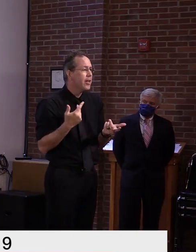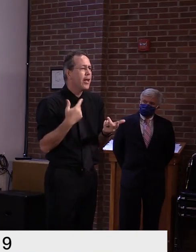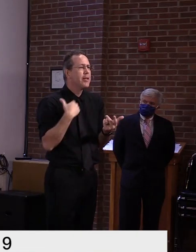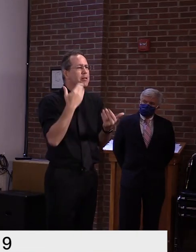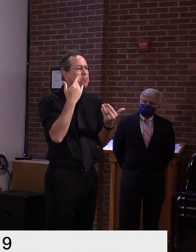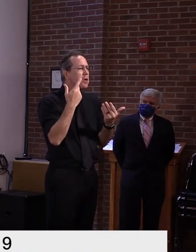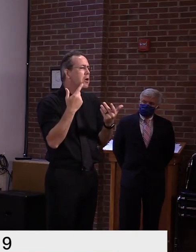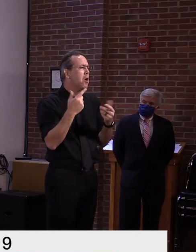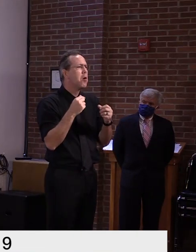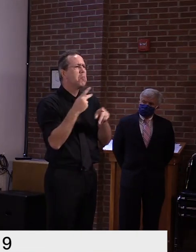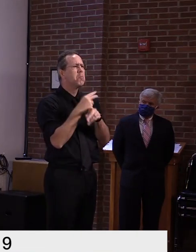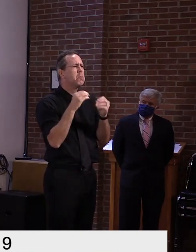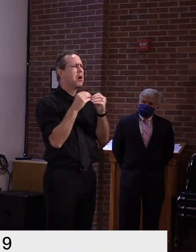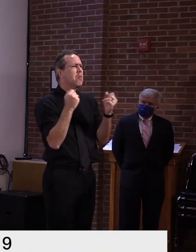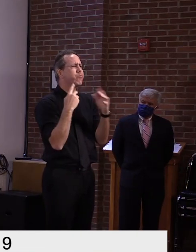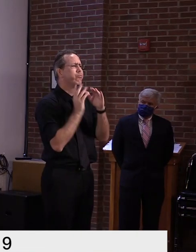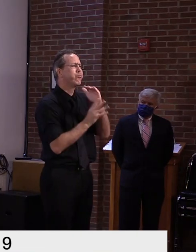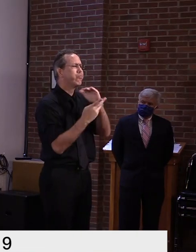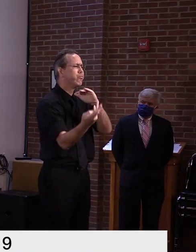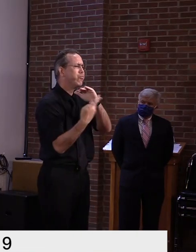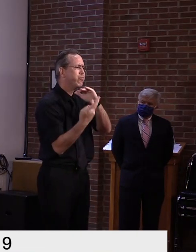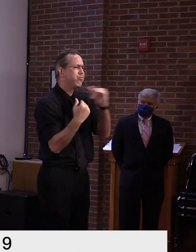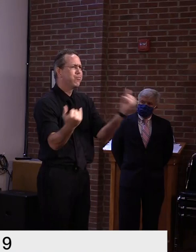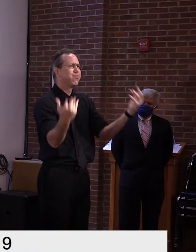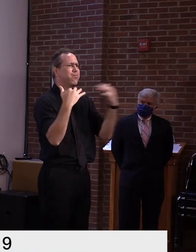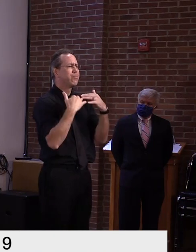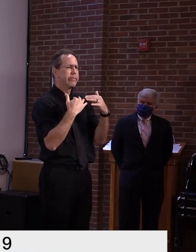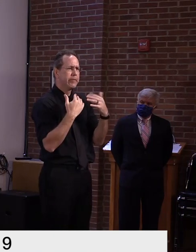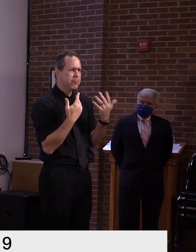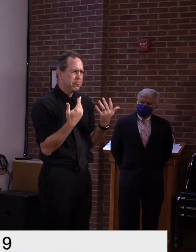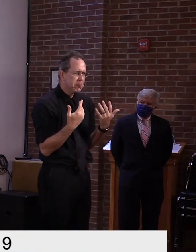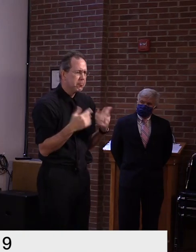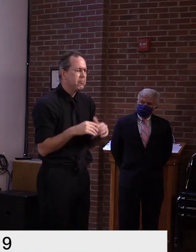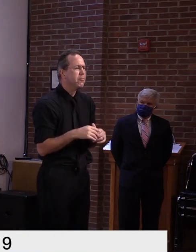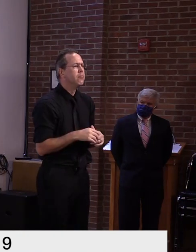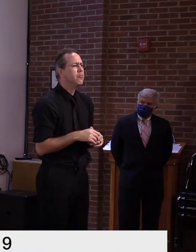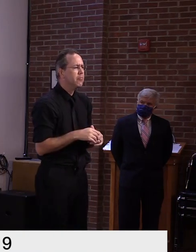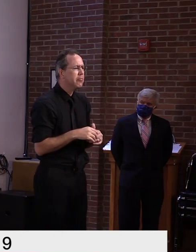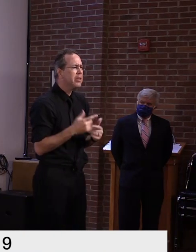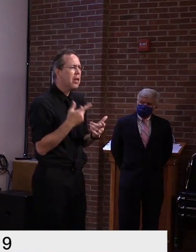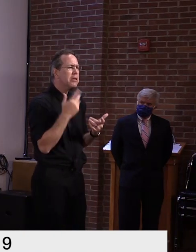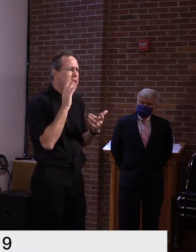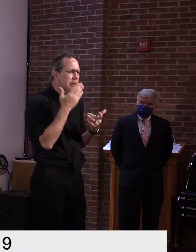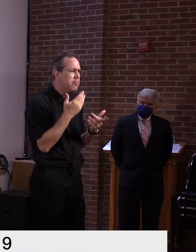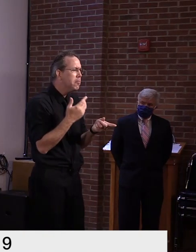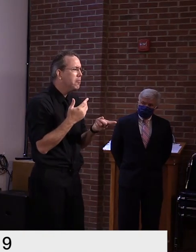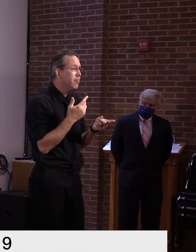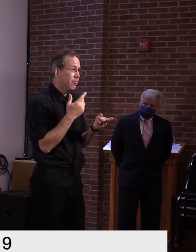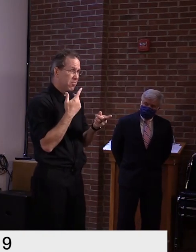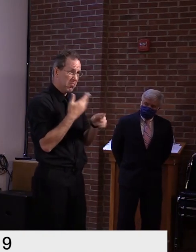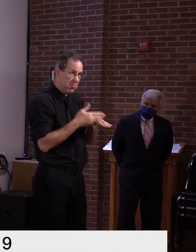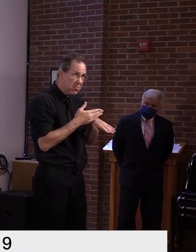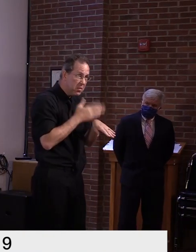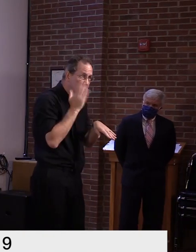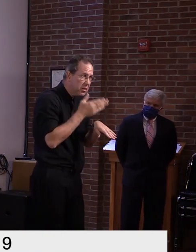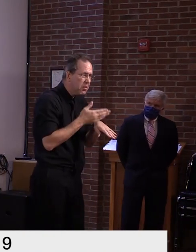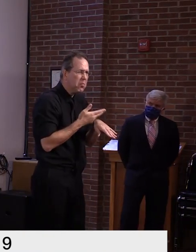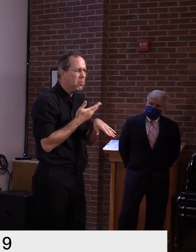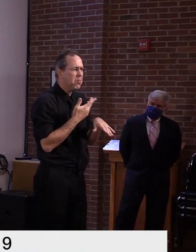summer. We got back up to about 40% below our baseline. So there's been improvement throughout the summer, more visitors coming into